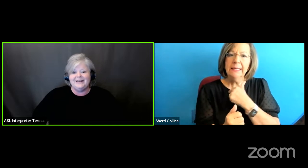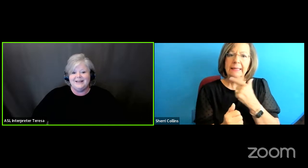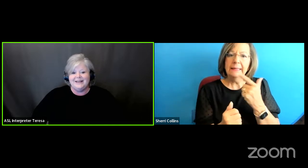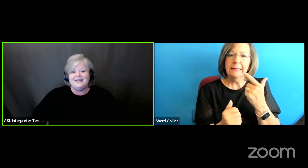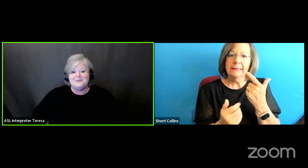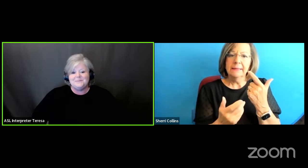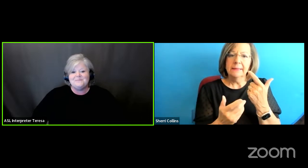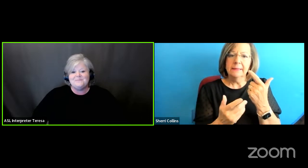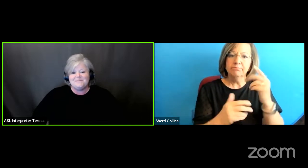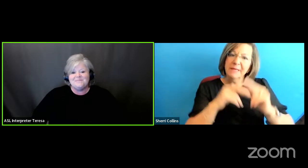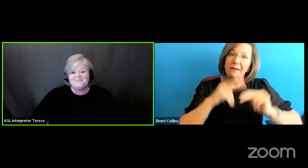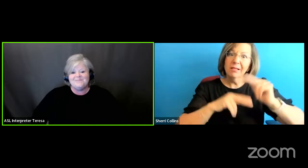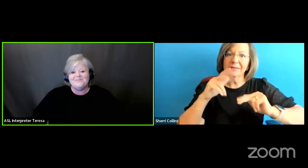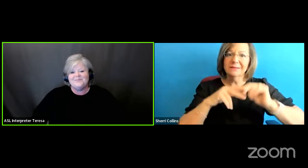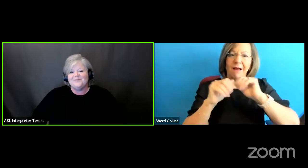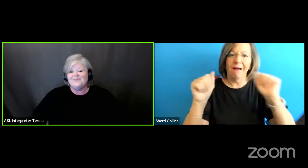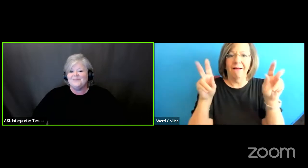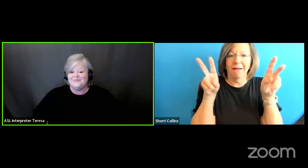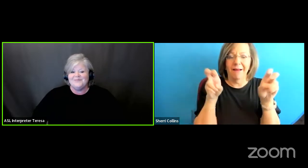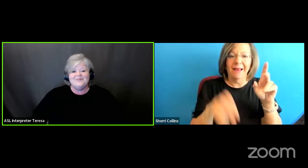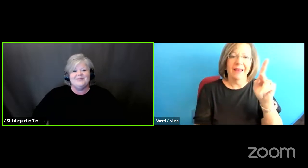like.